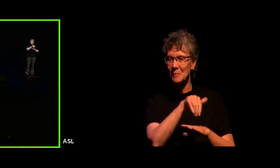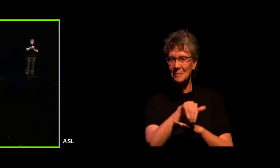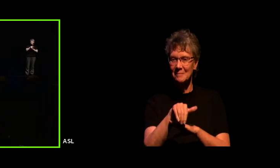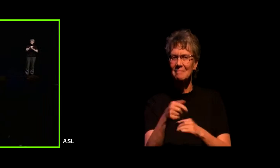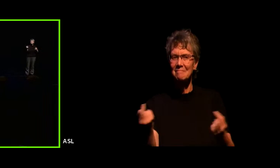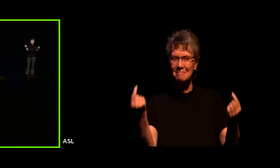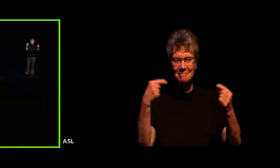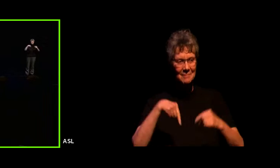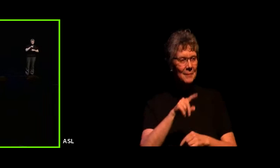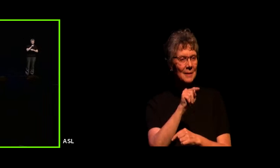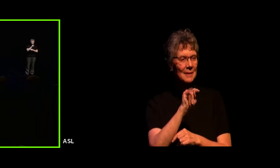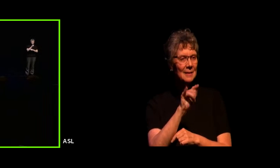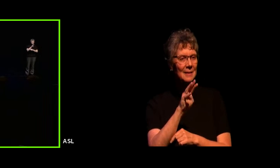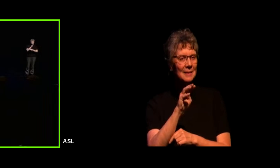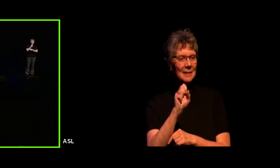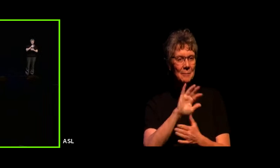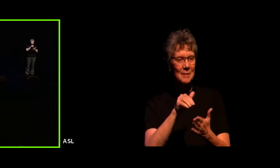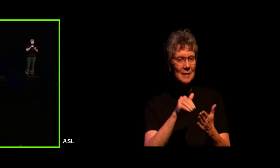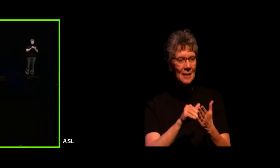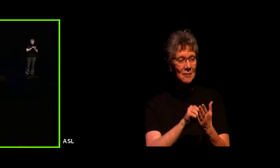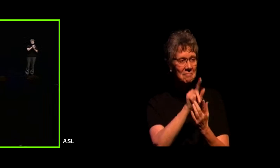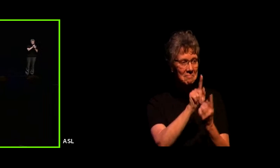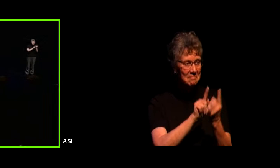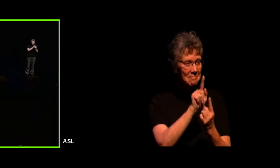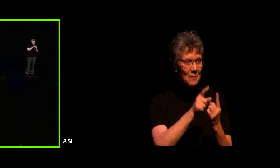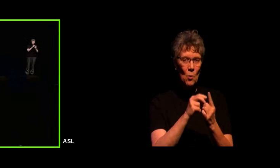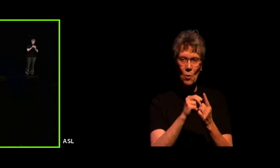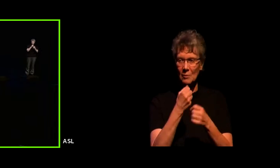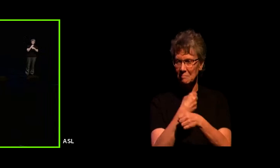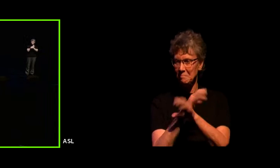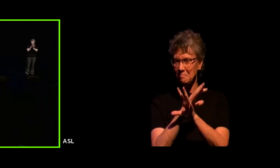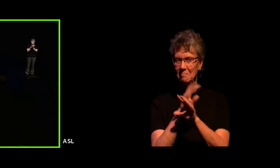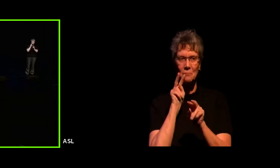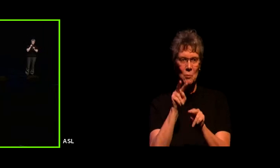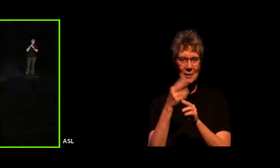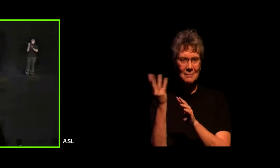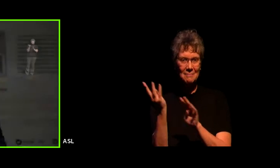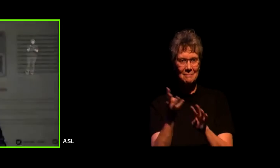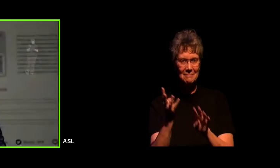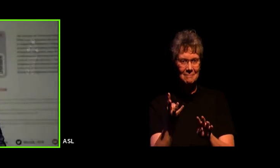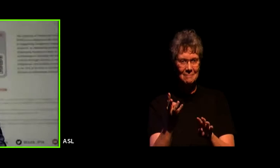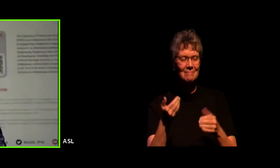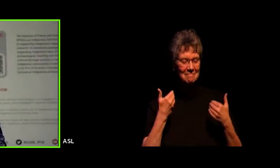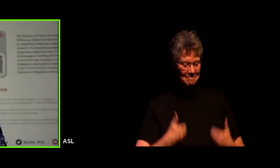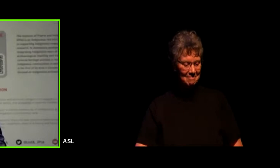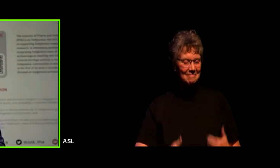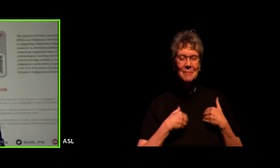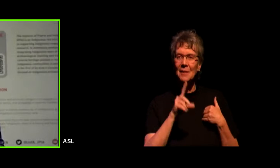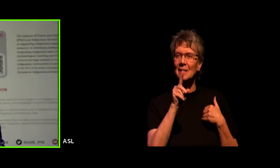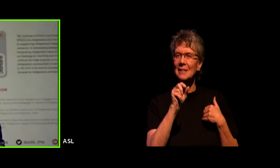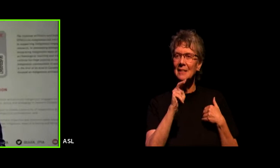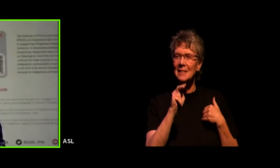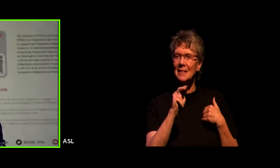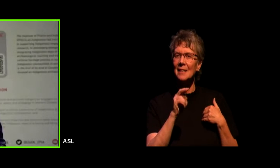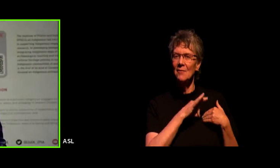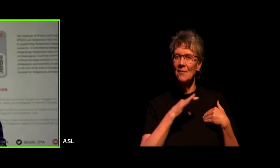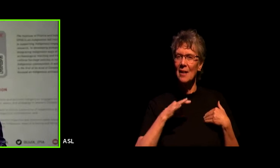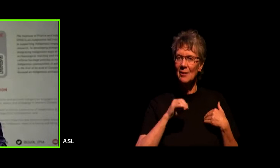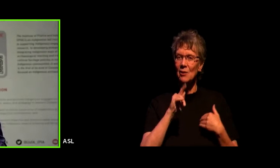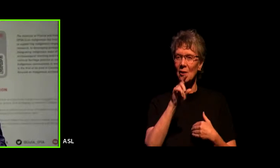Center, either in person or online. My name is Robert Wood. I'm the Dean of the Faculty of Arts, and as we heard, also a very